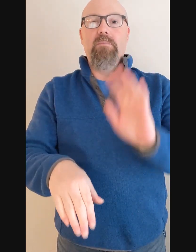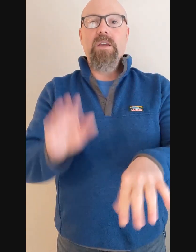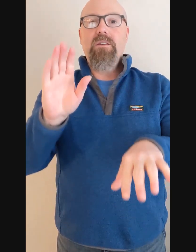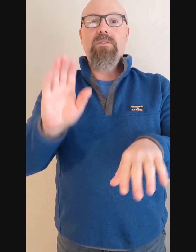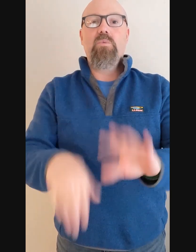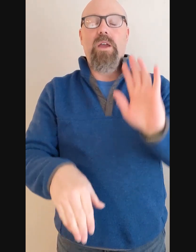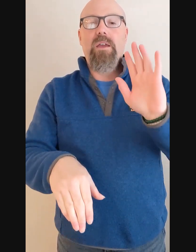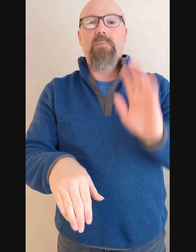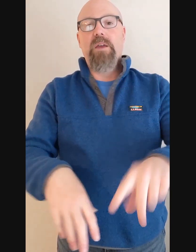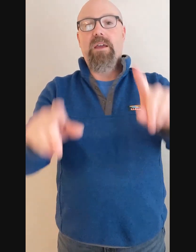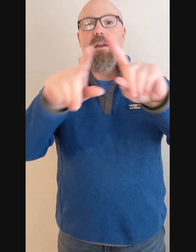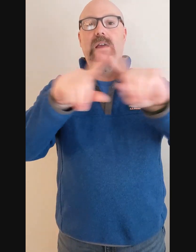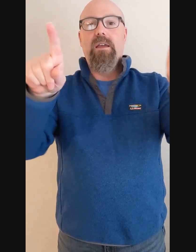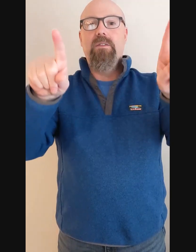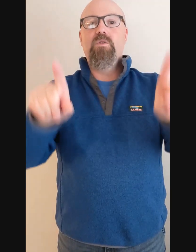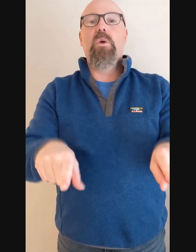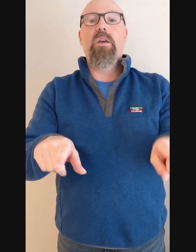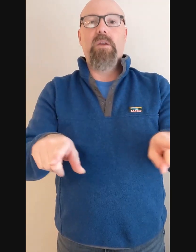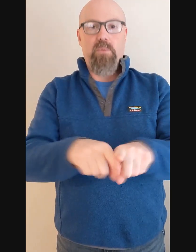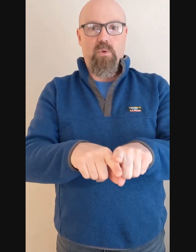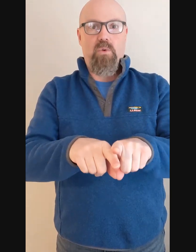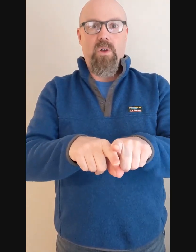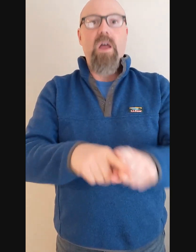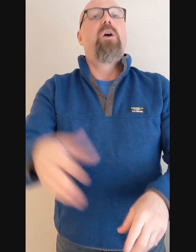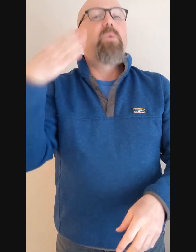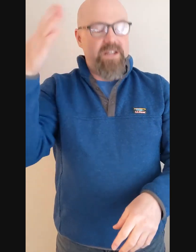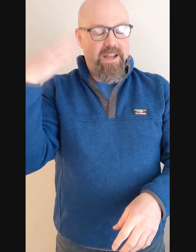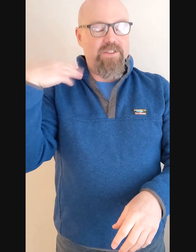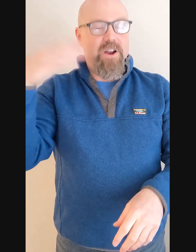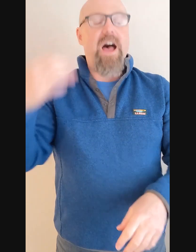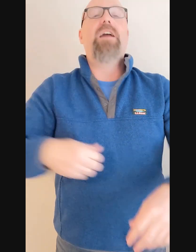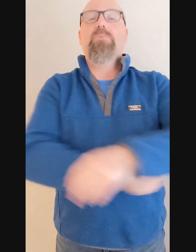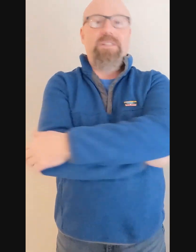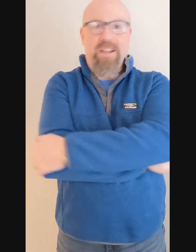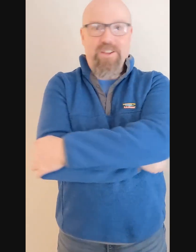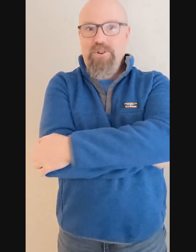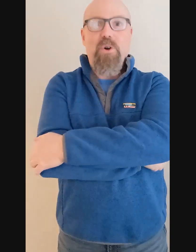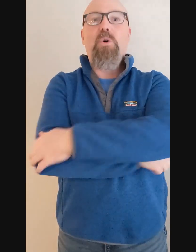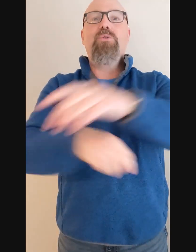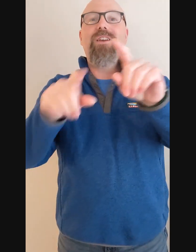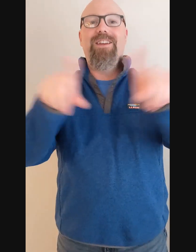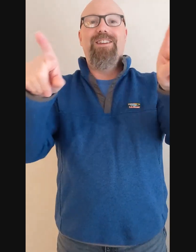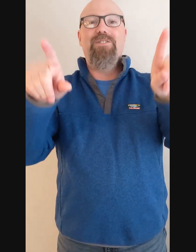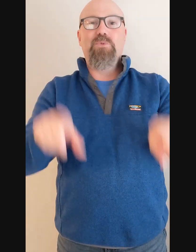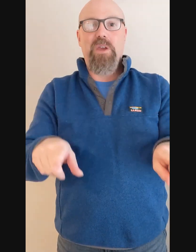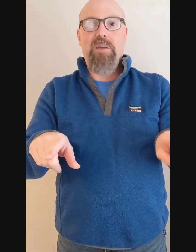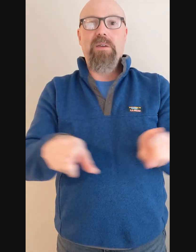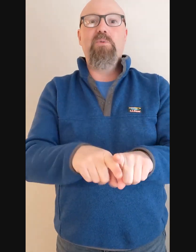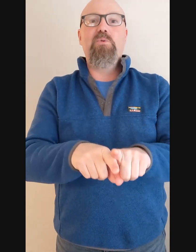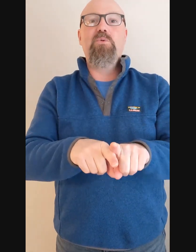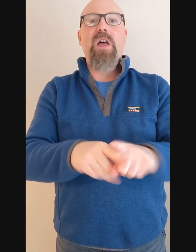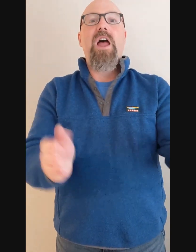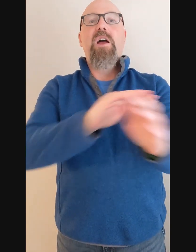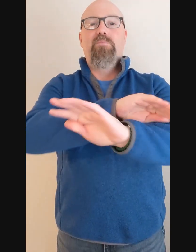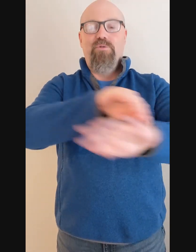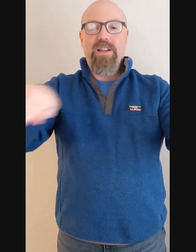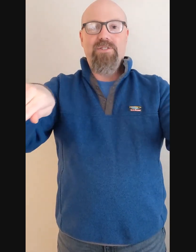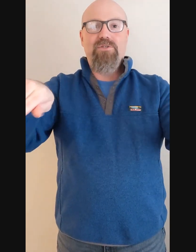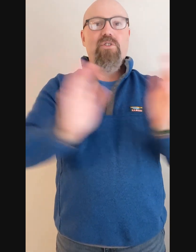Swimming, swimming in the swimming pool. When days are hot, when days are cold, in the swimming pool.